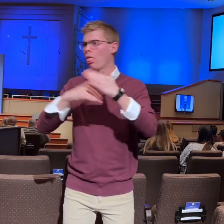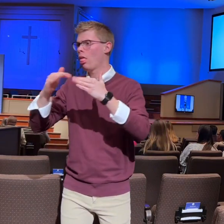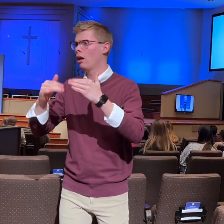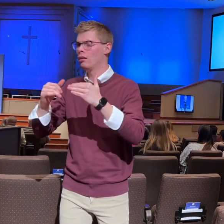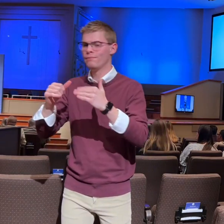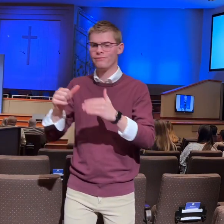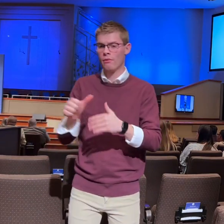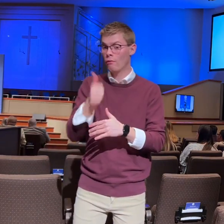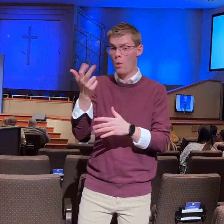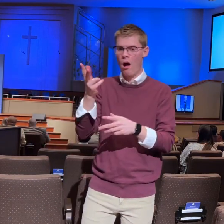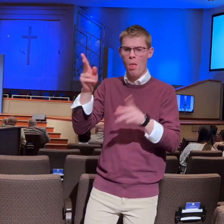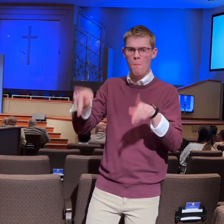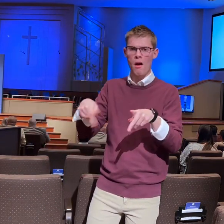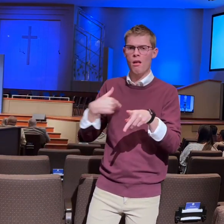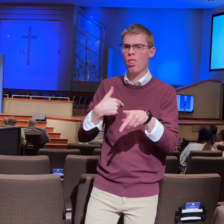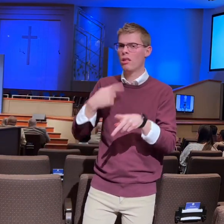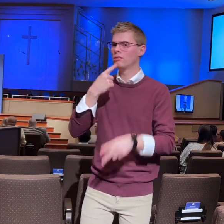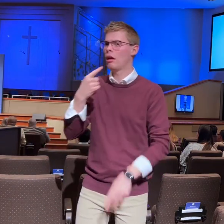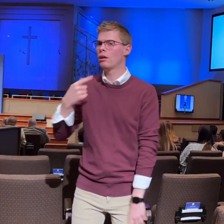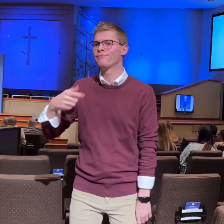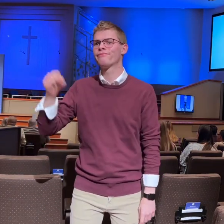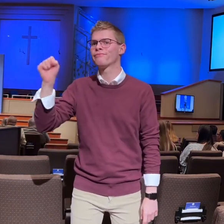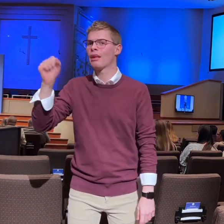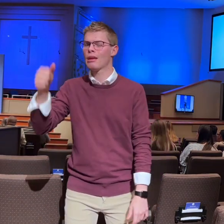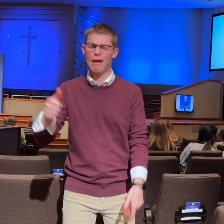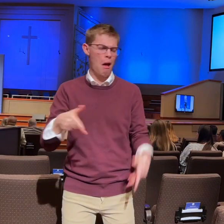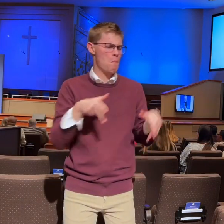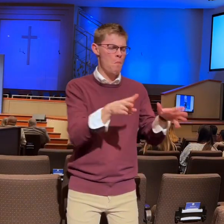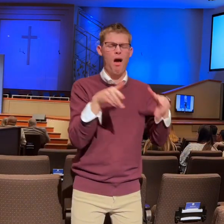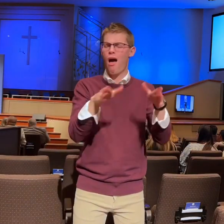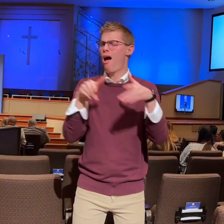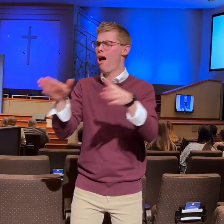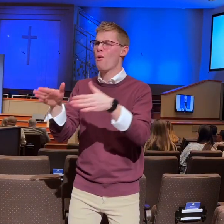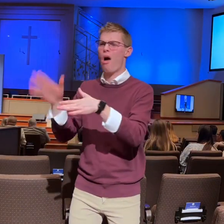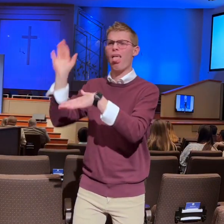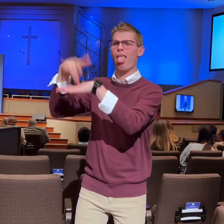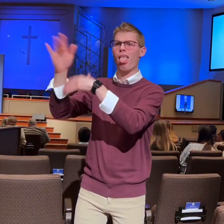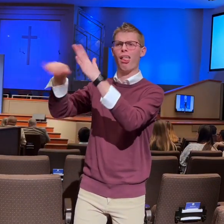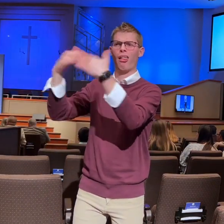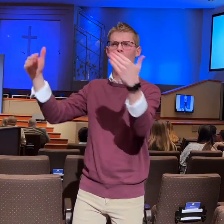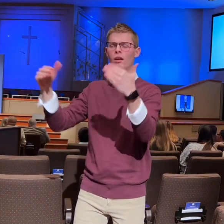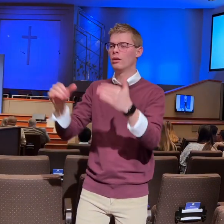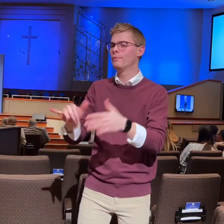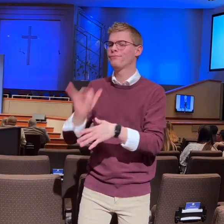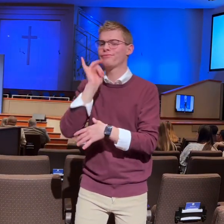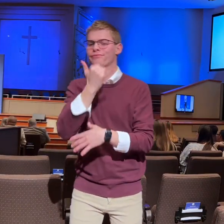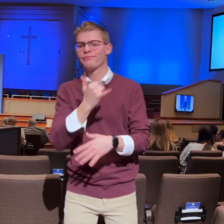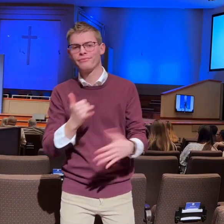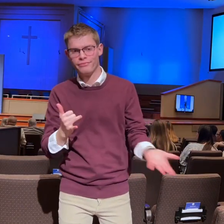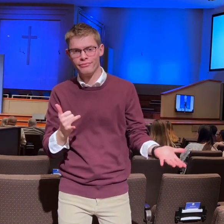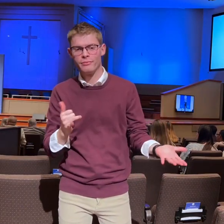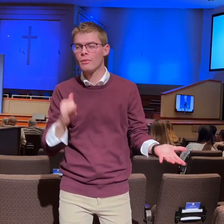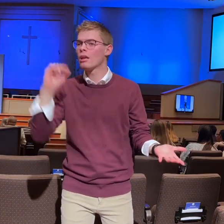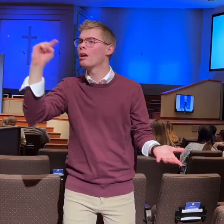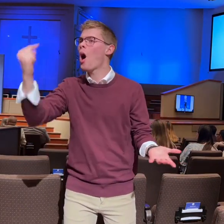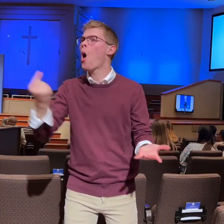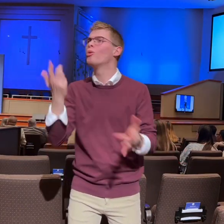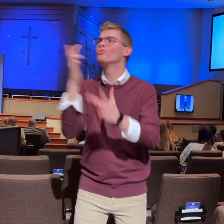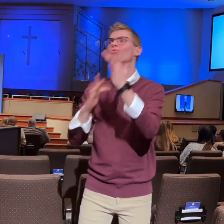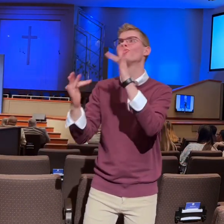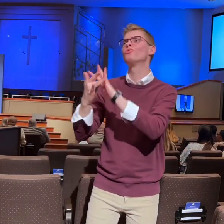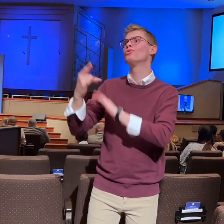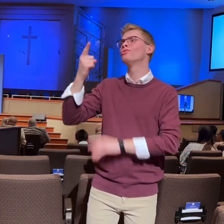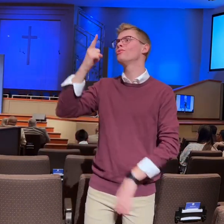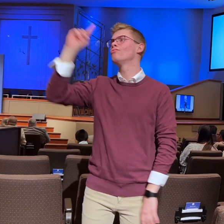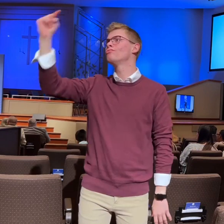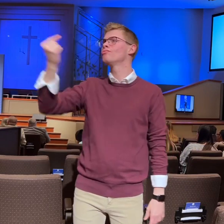someday will stand up here and say there's many ways to heaven. No, no, no. We want this pulpit always to be declaring that Jesus is the way, the truth, and the